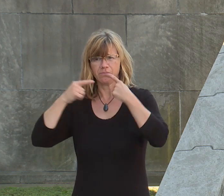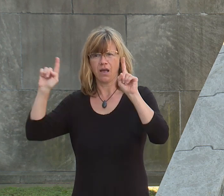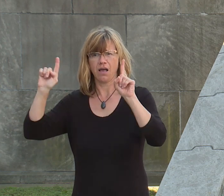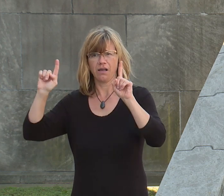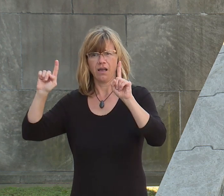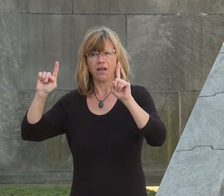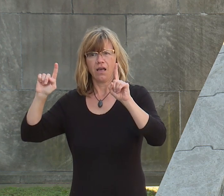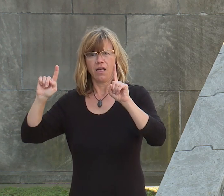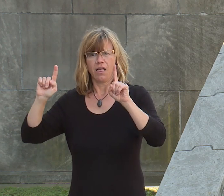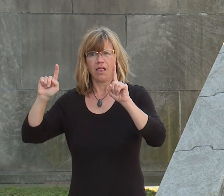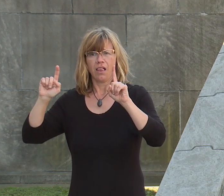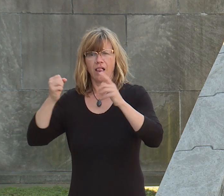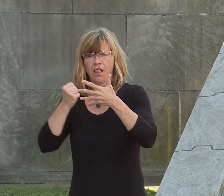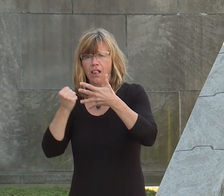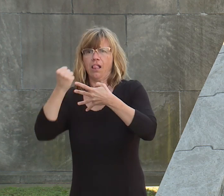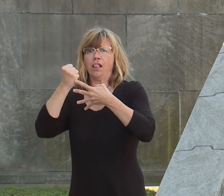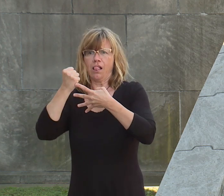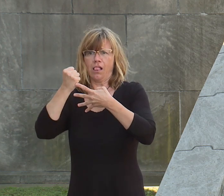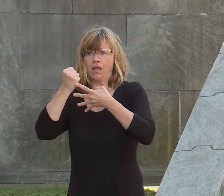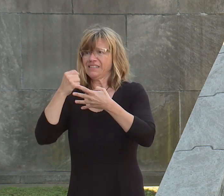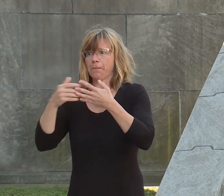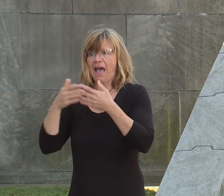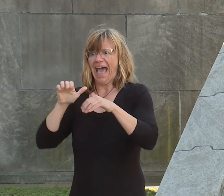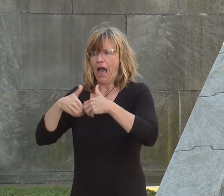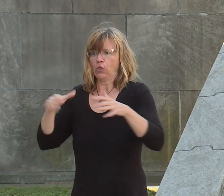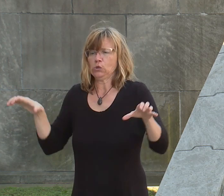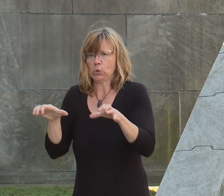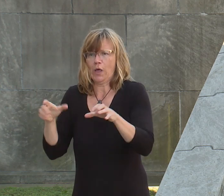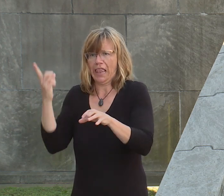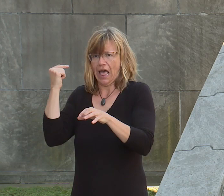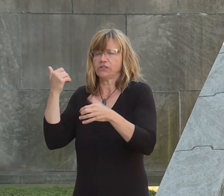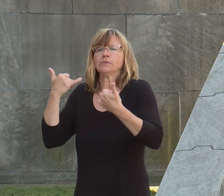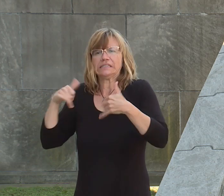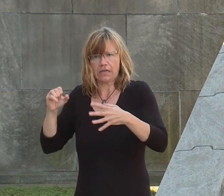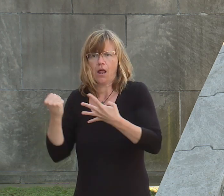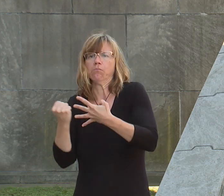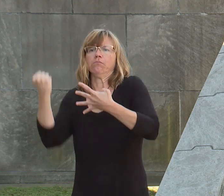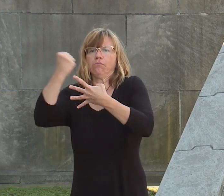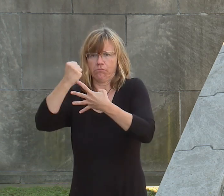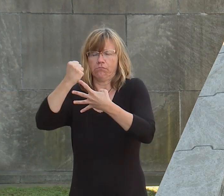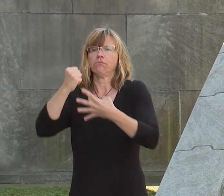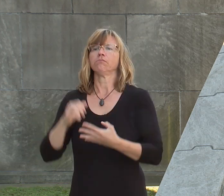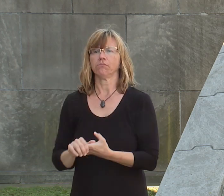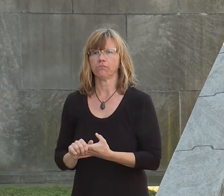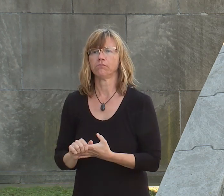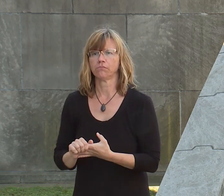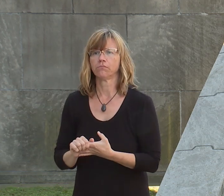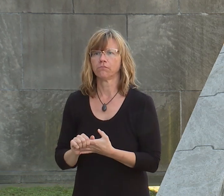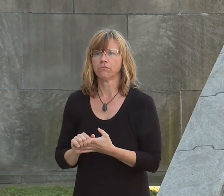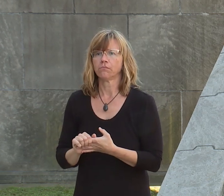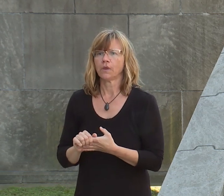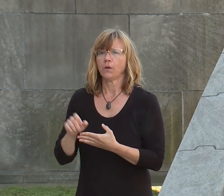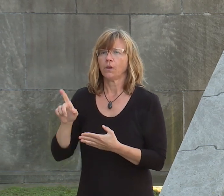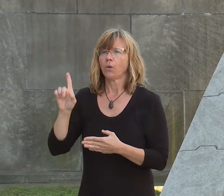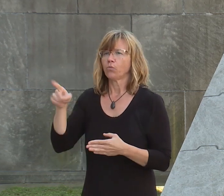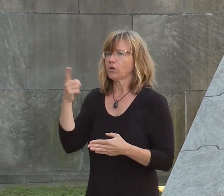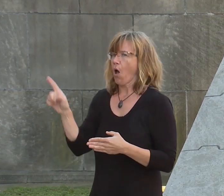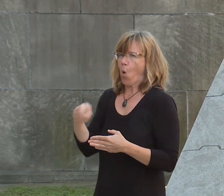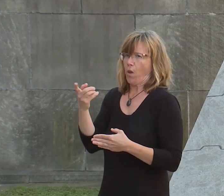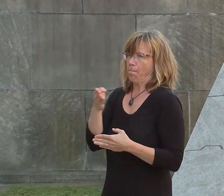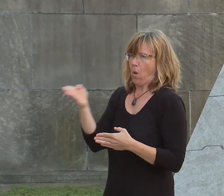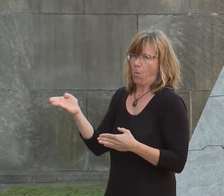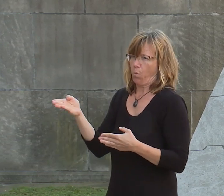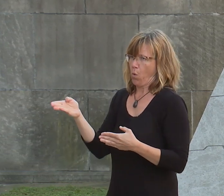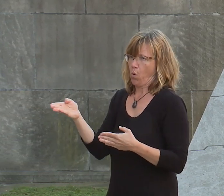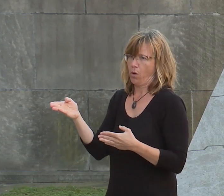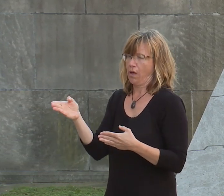think a couple things I would say. What we have to do, not just in Baltimore and not just in Maryland, throughout this pandemic,